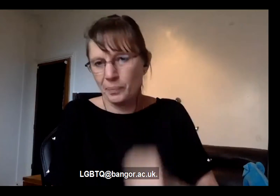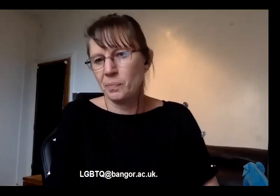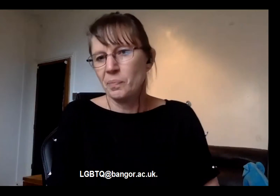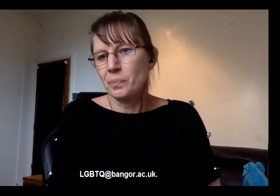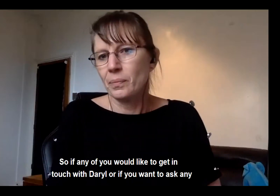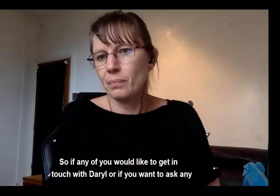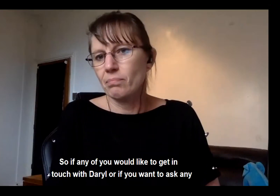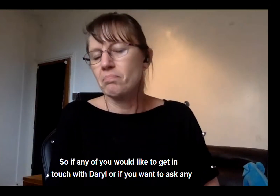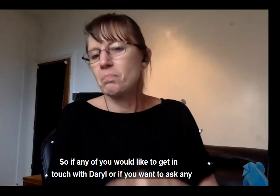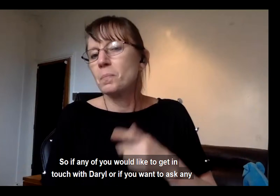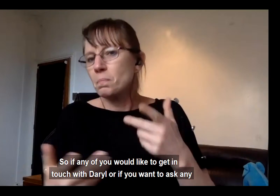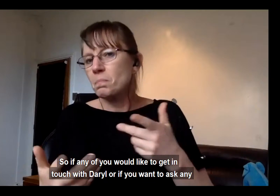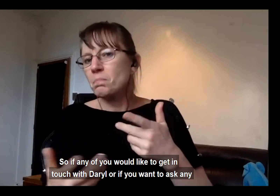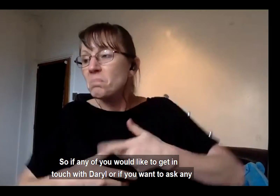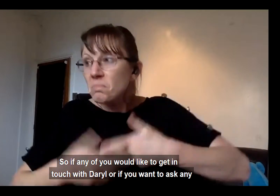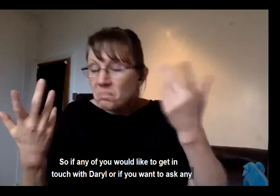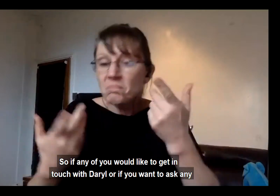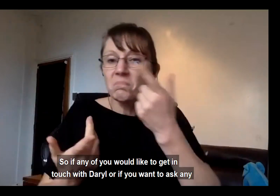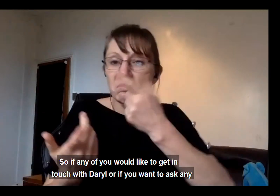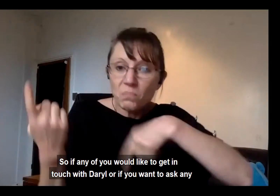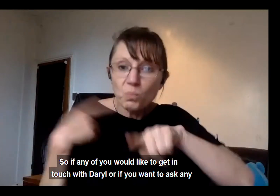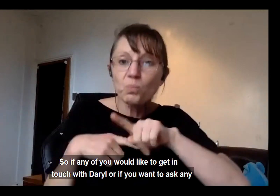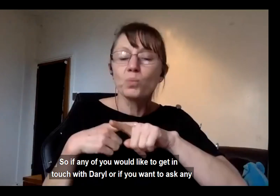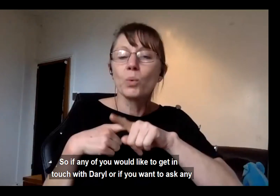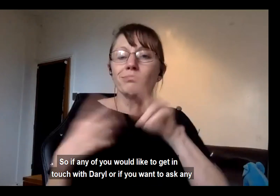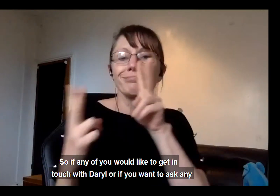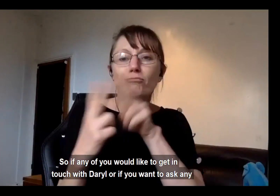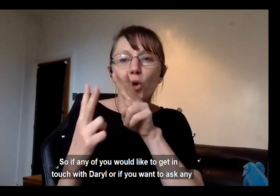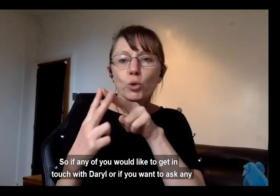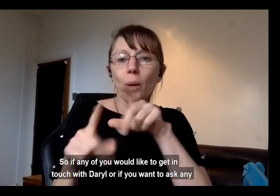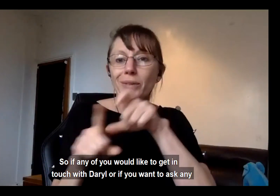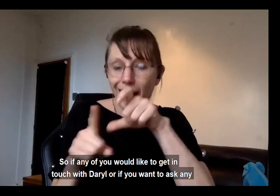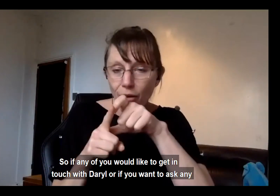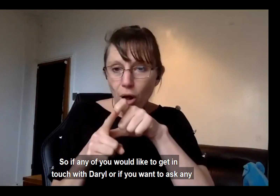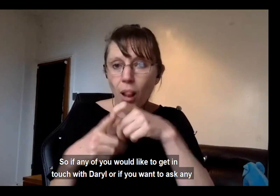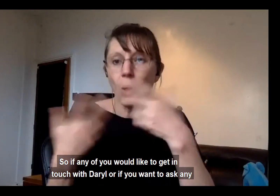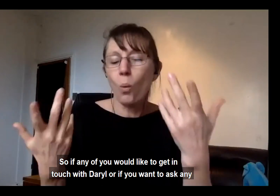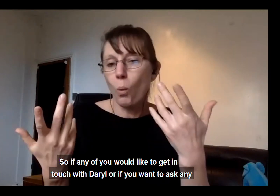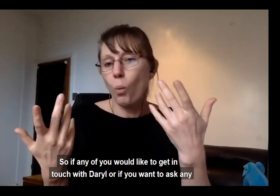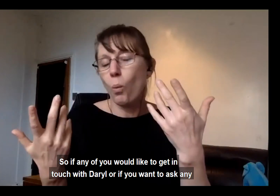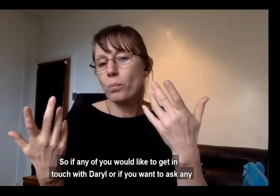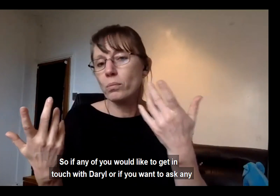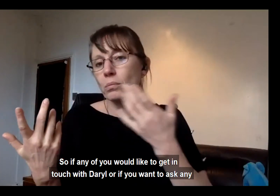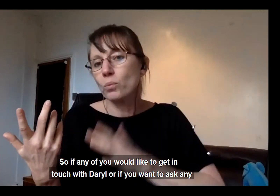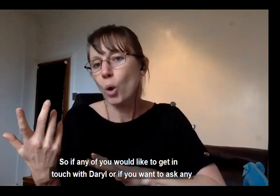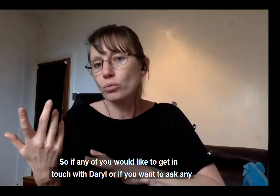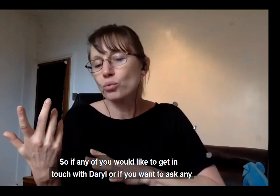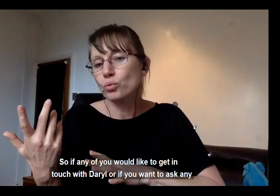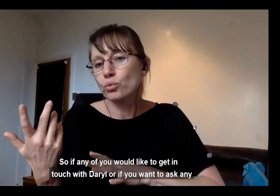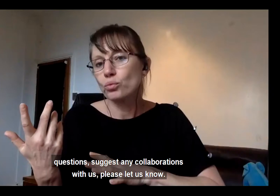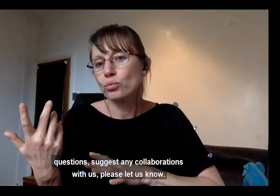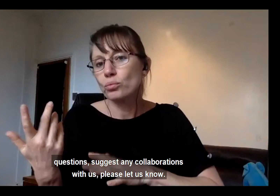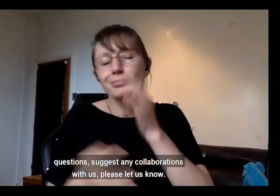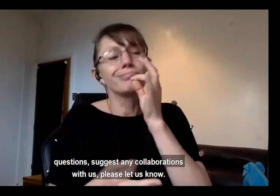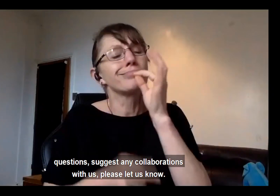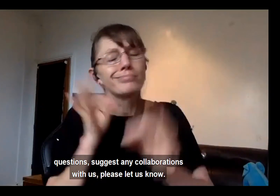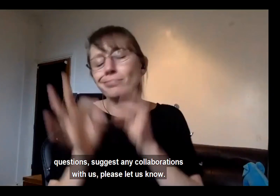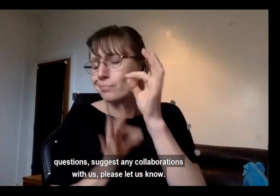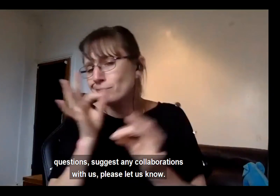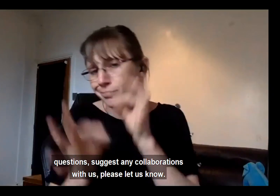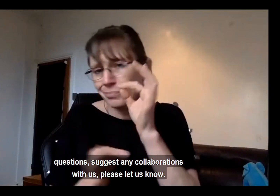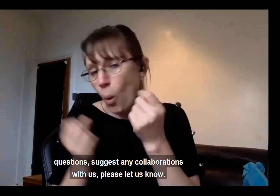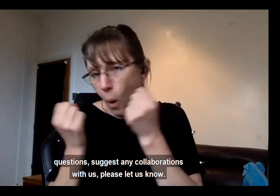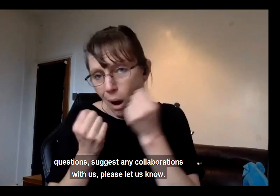lgbtq@bangor.ac.uk. So if any of you would like to get in touch with Darryl, or if you want to ask any questions, suggest